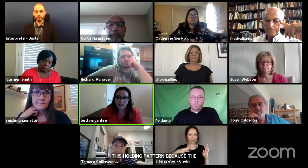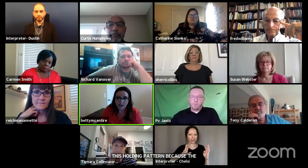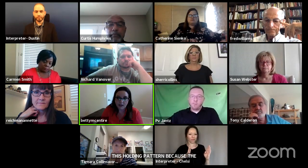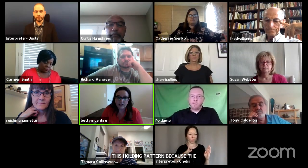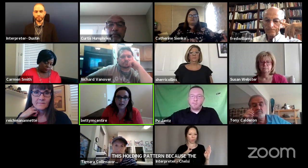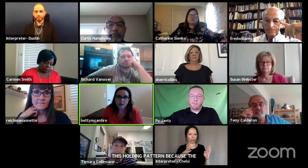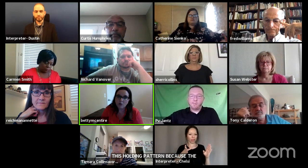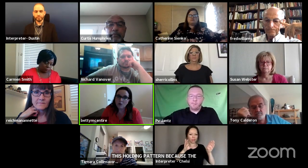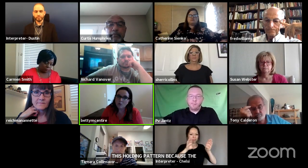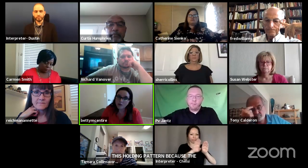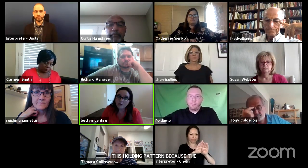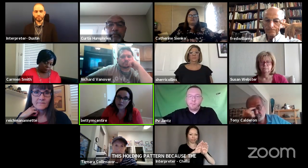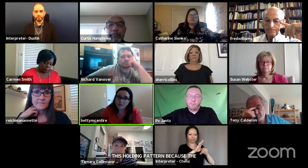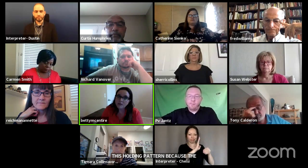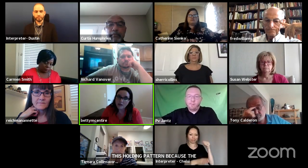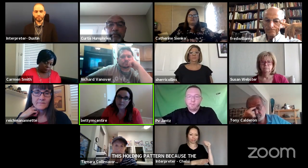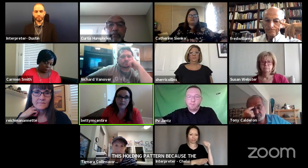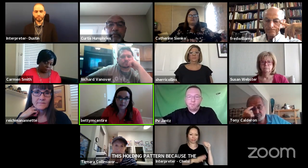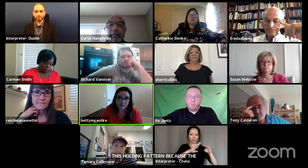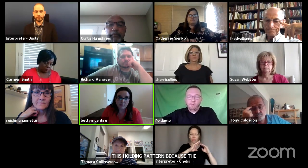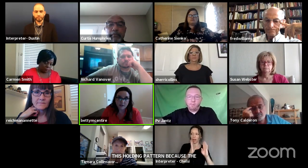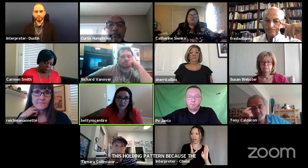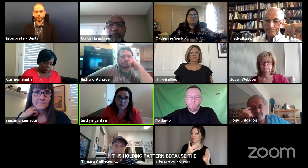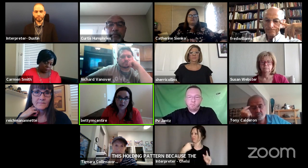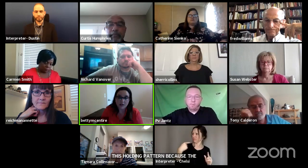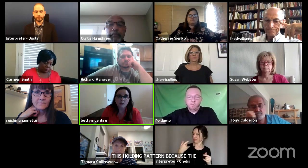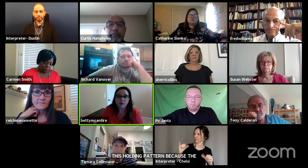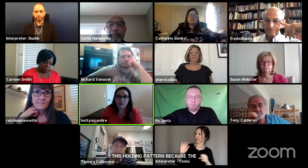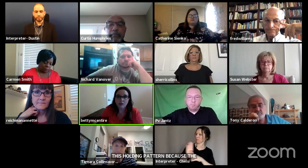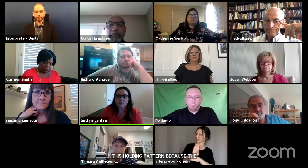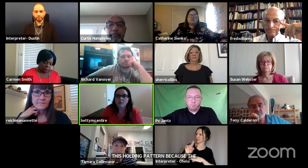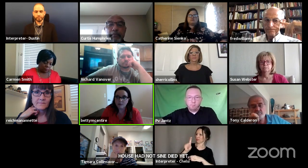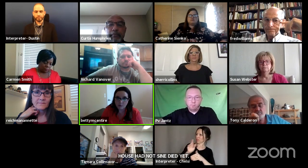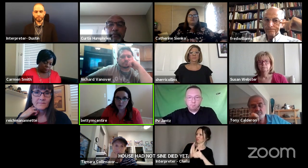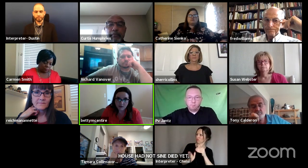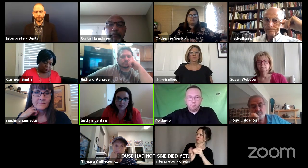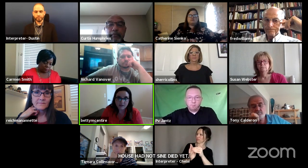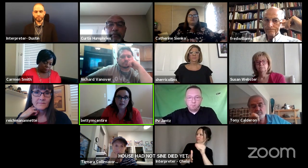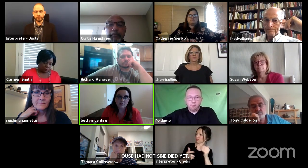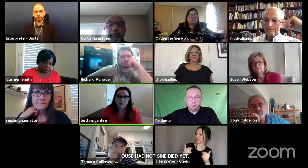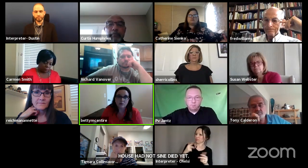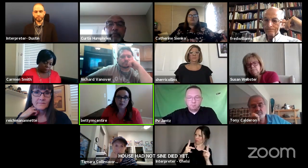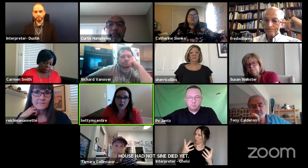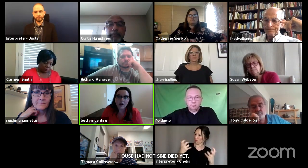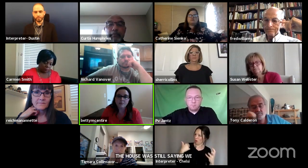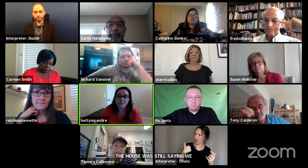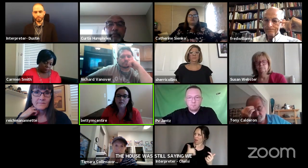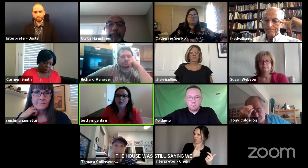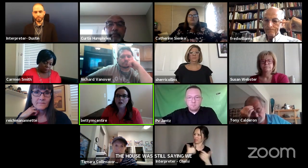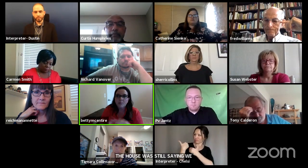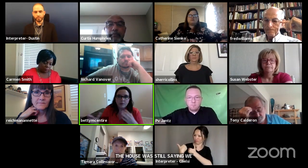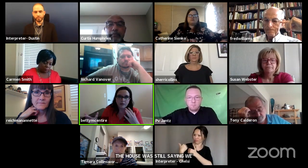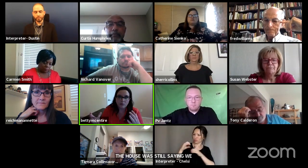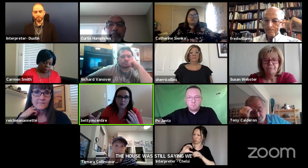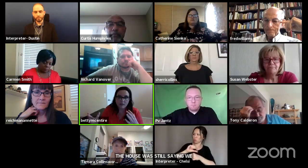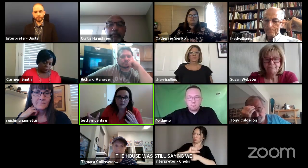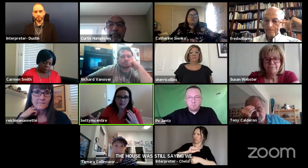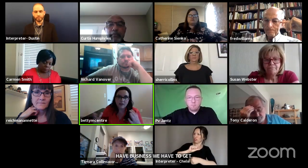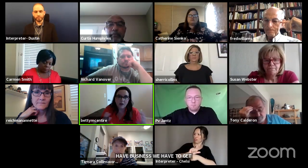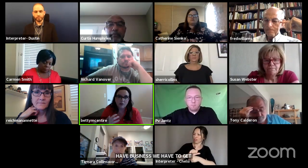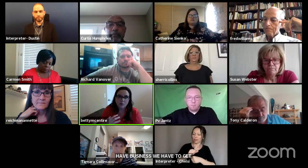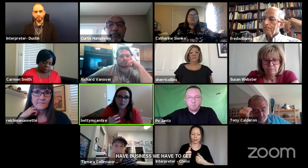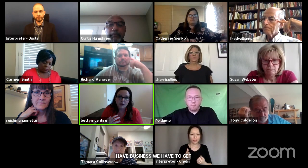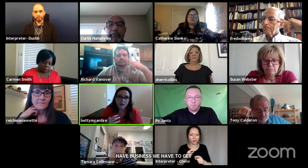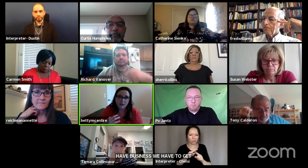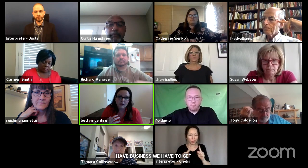was saying, well, we still have business we have to get done. People want us to do our jobs, but it was this,